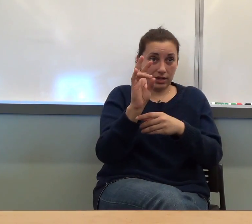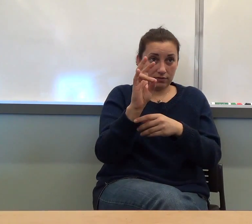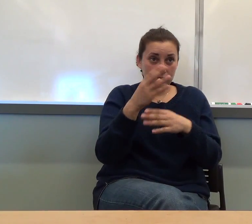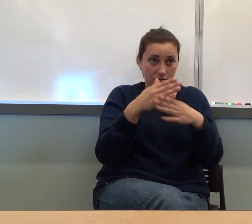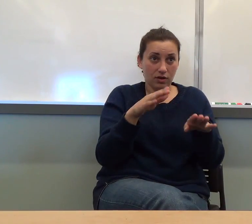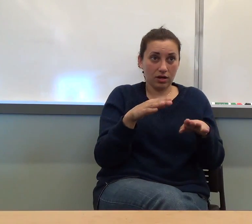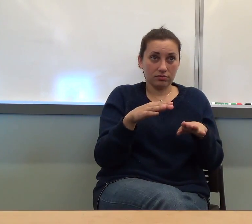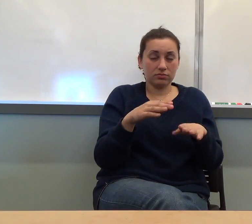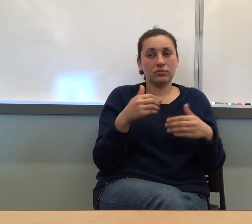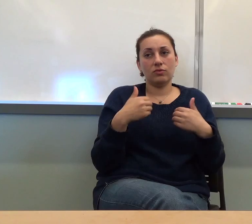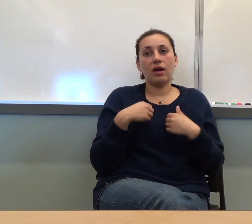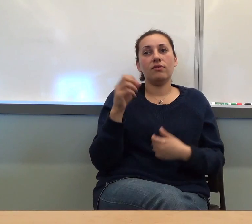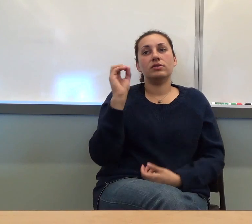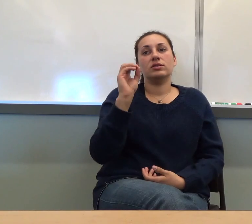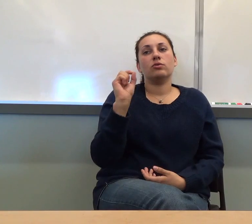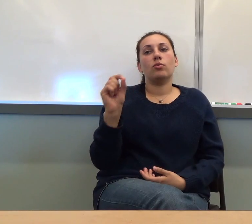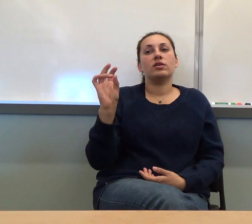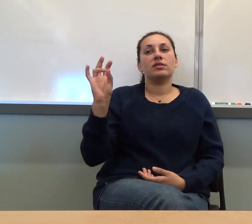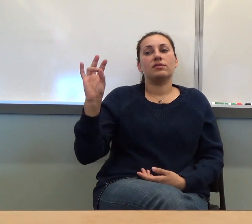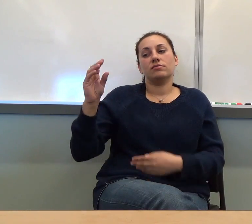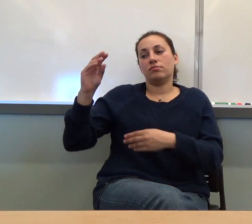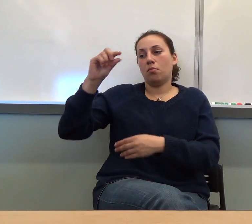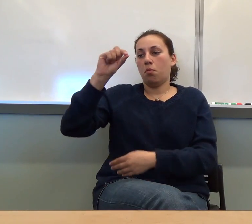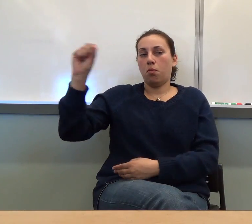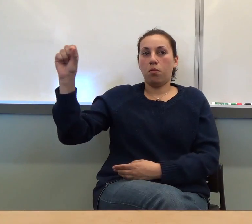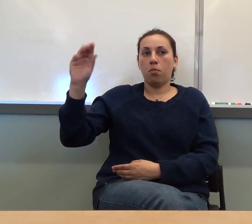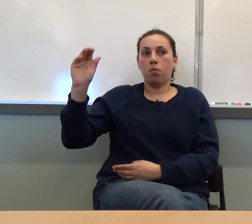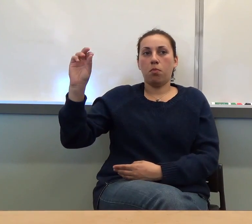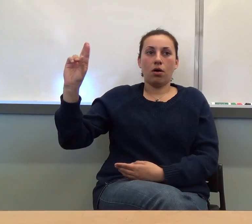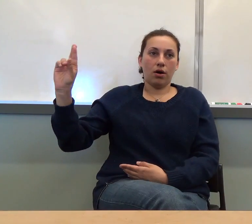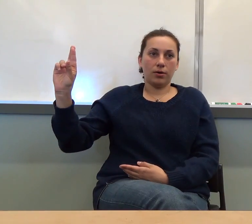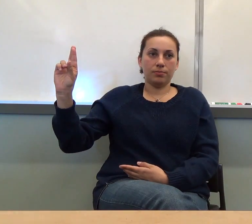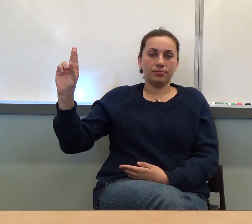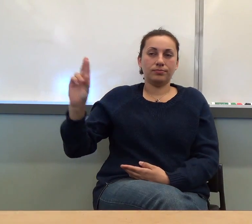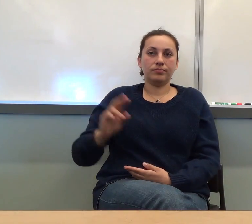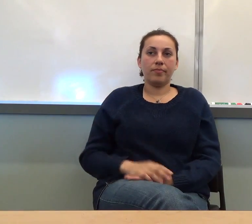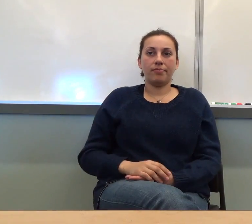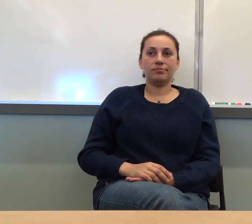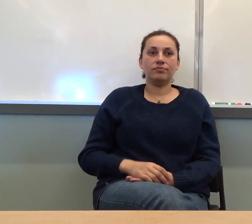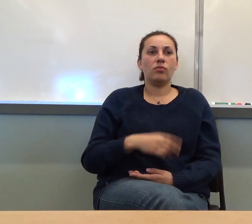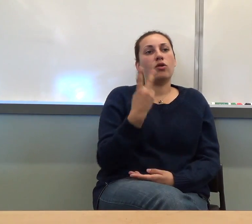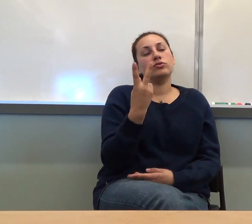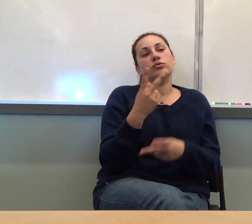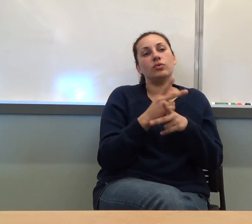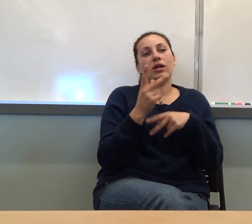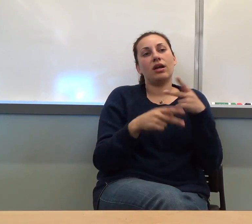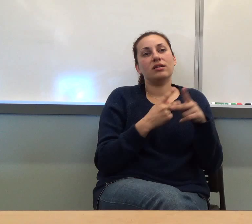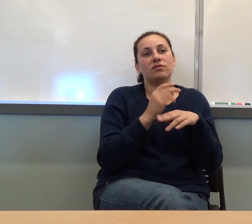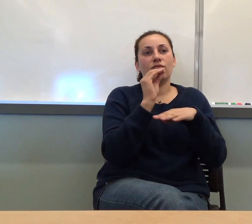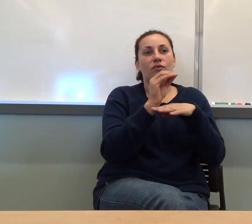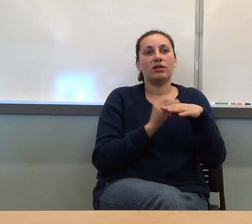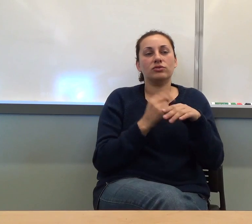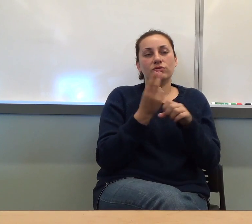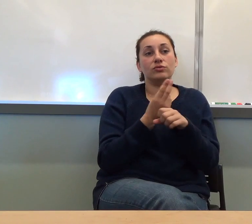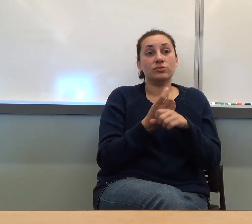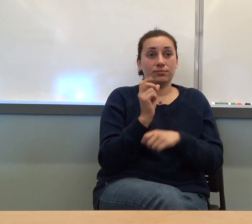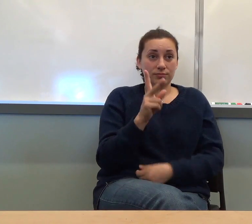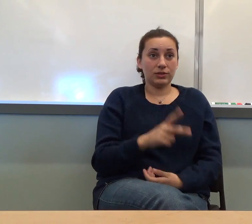going to get. Okay, so those are the two uses of fraction so far. Ratios